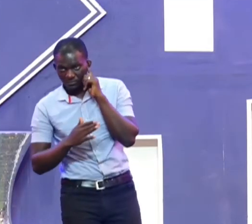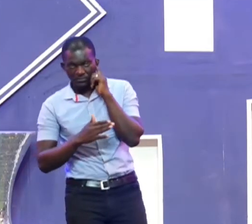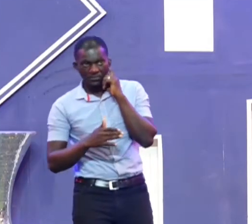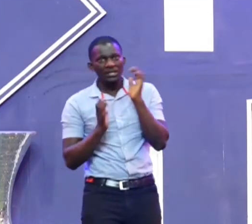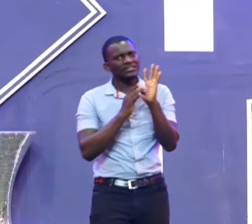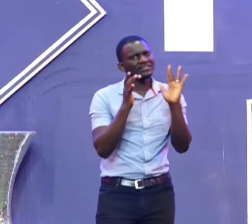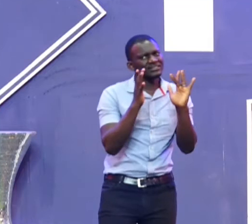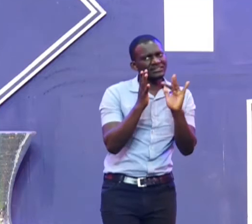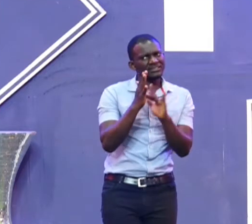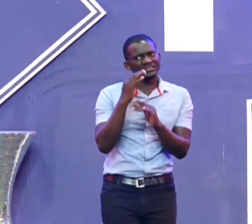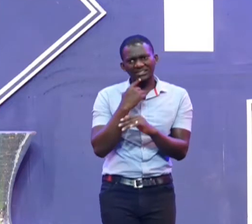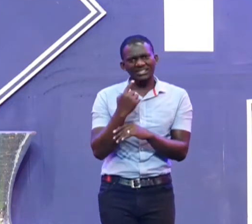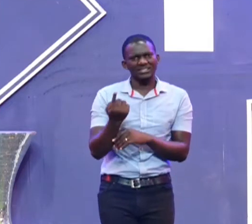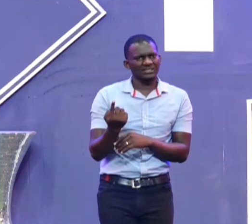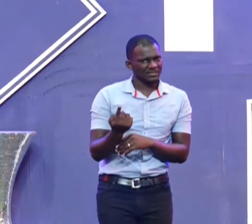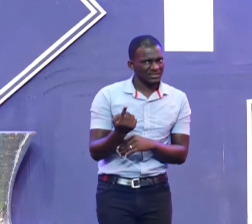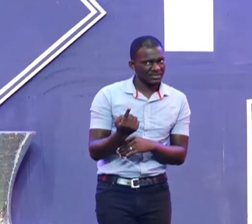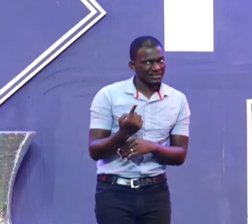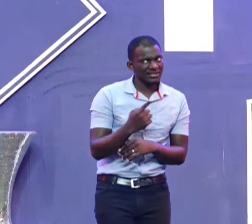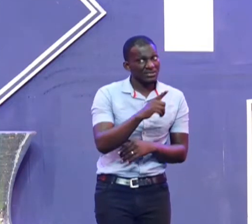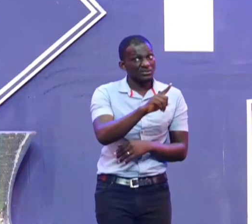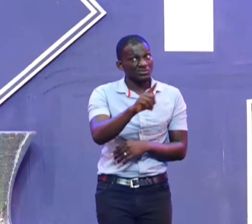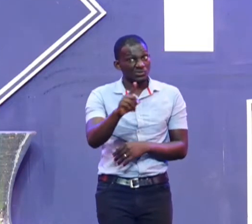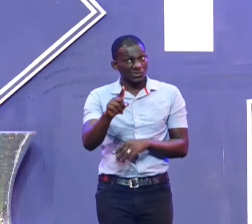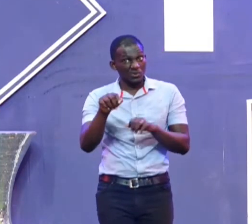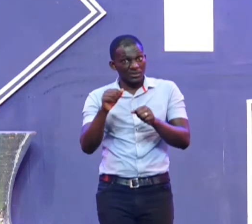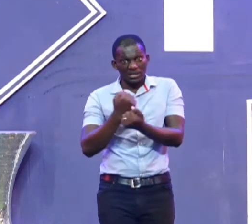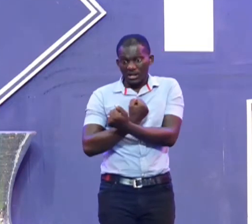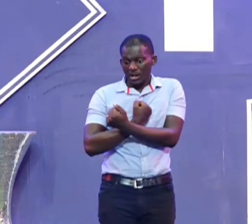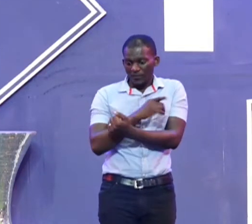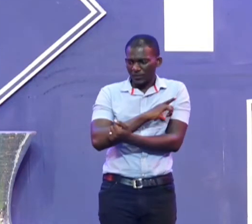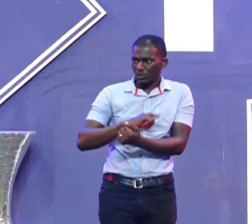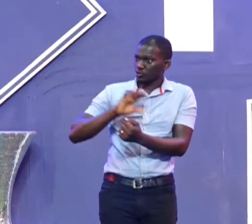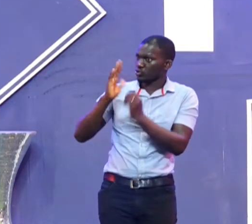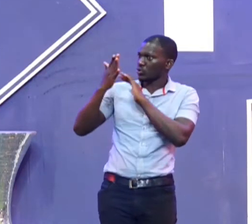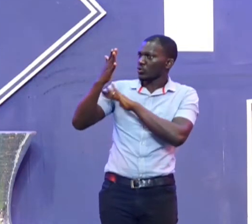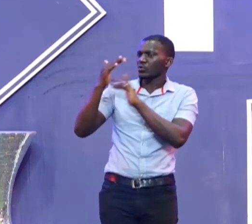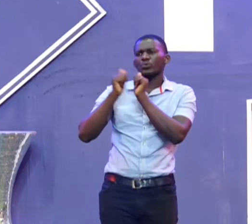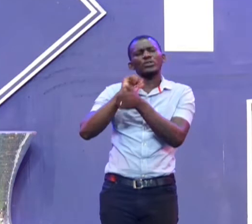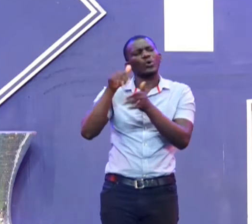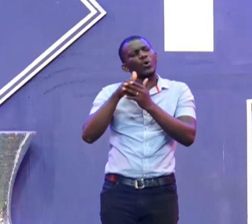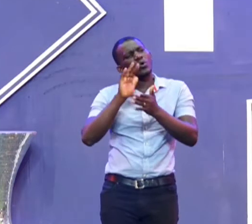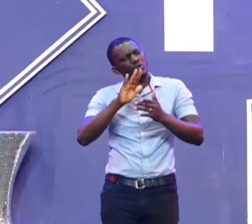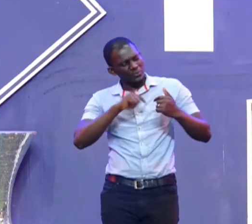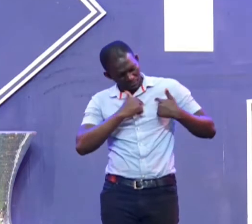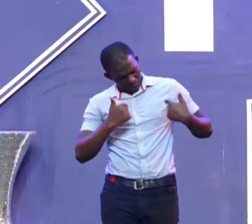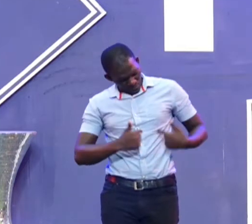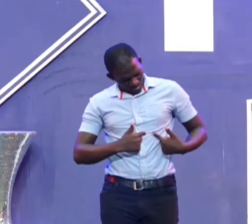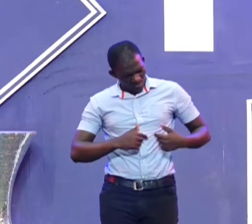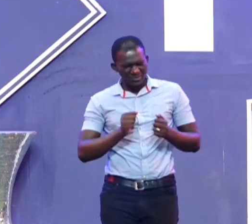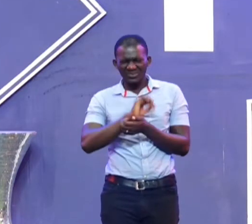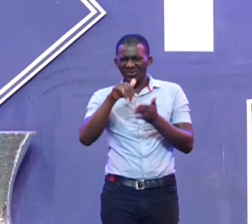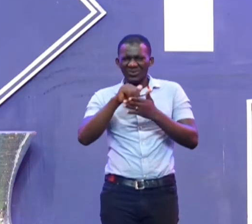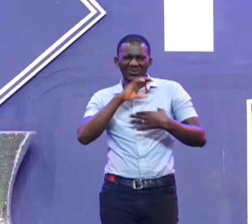22:37 to 39. Jesus said to him, you shall love the Lord your God with all your heart, with all your